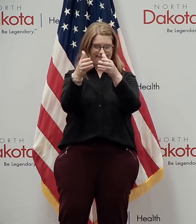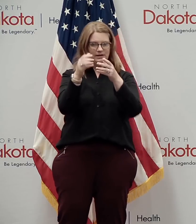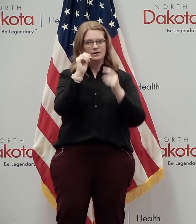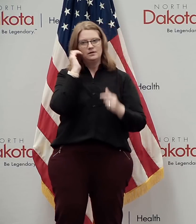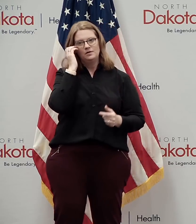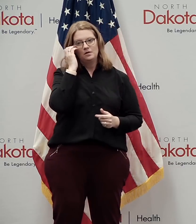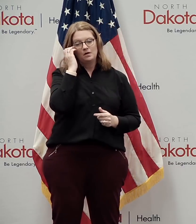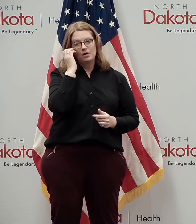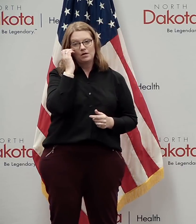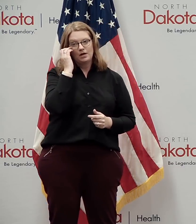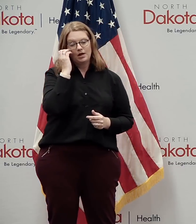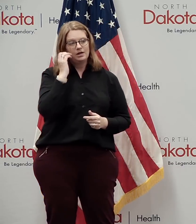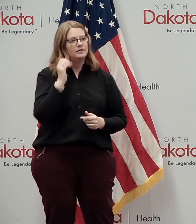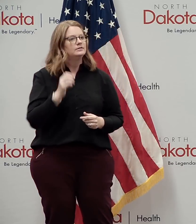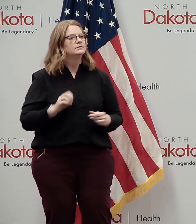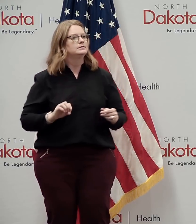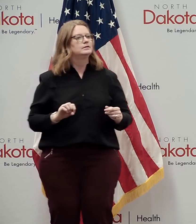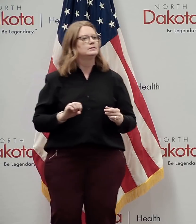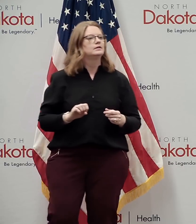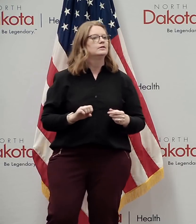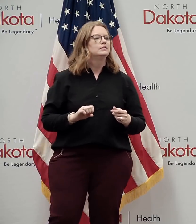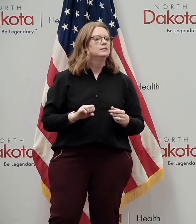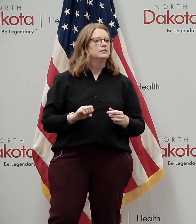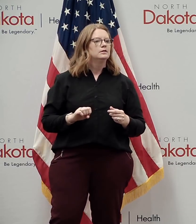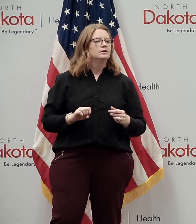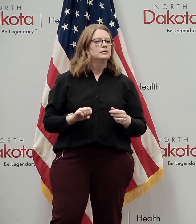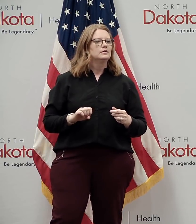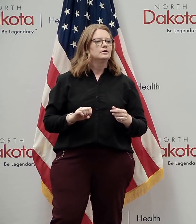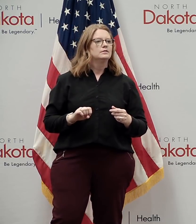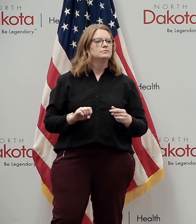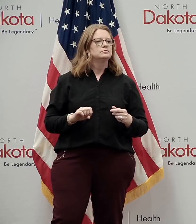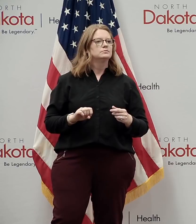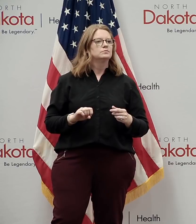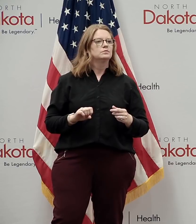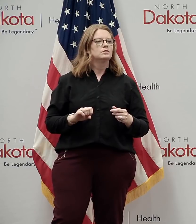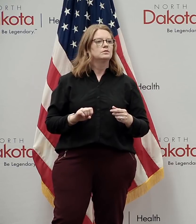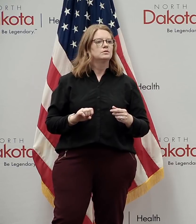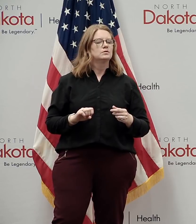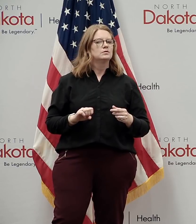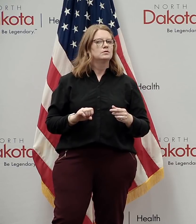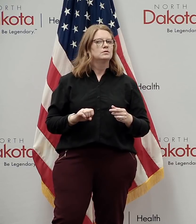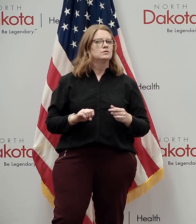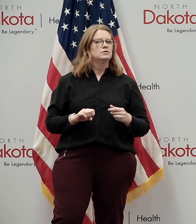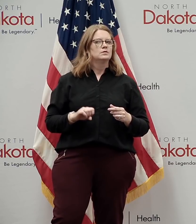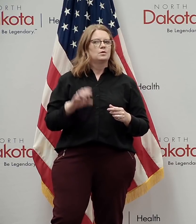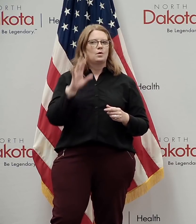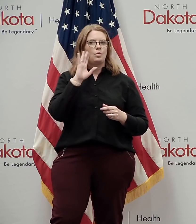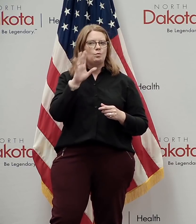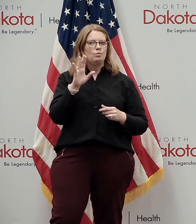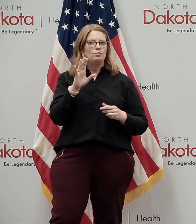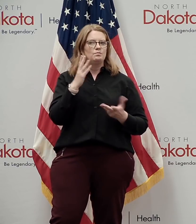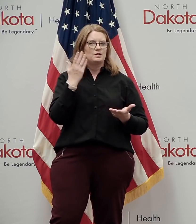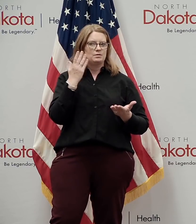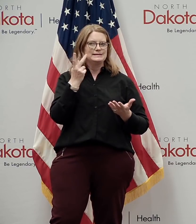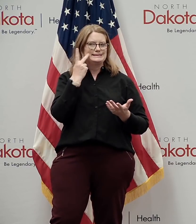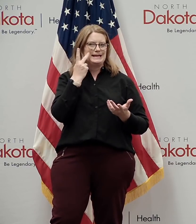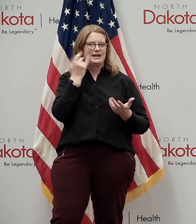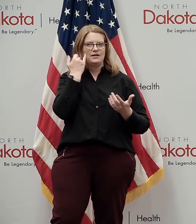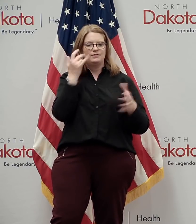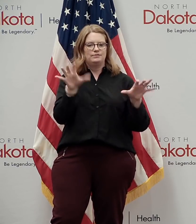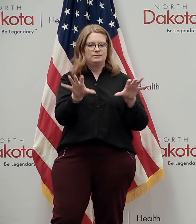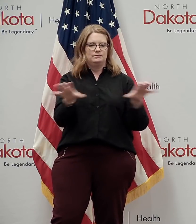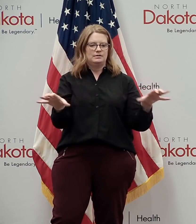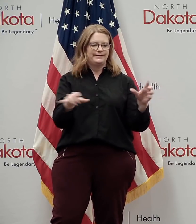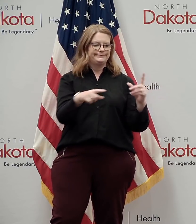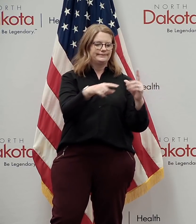We're going to take a look at whether or not breaking that out would help quell these questions. It doesn't